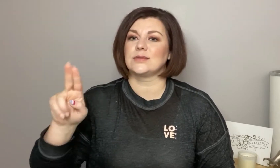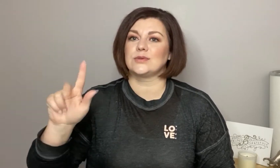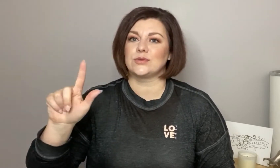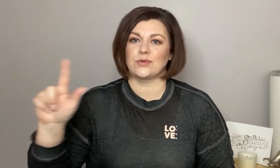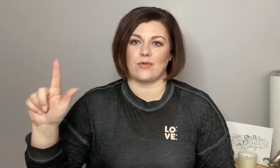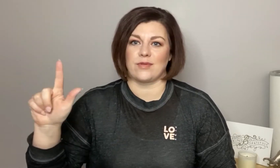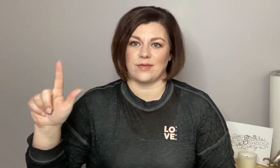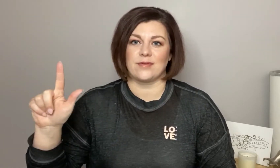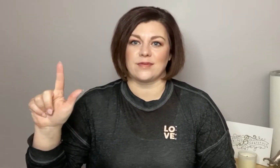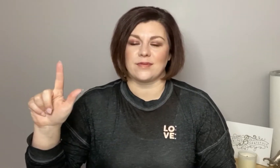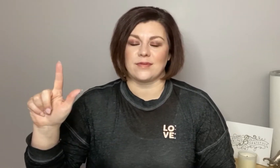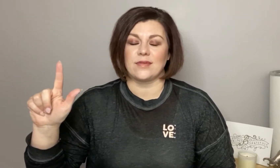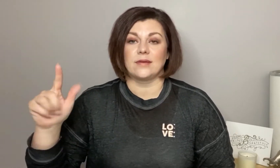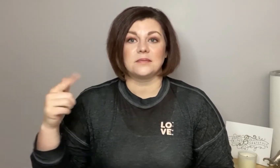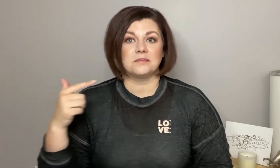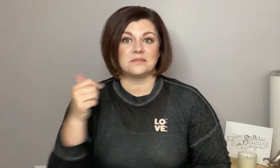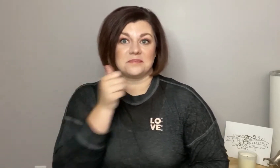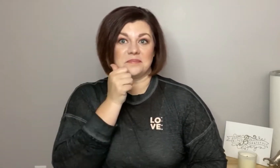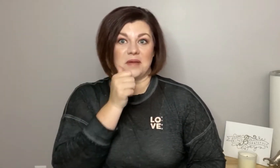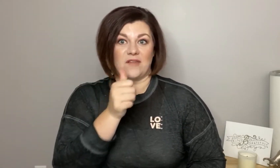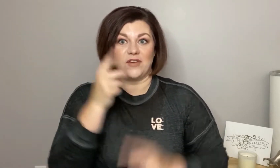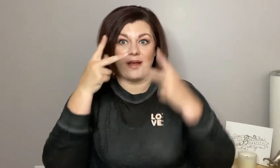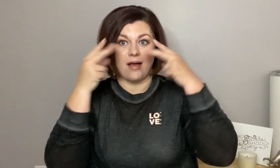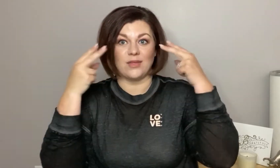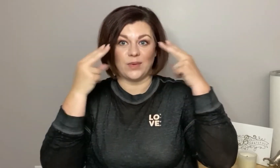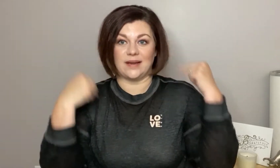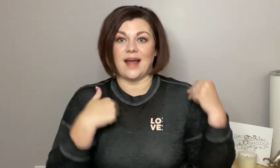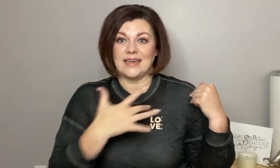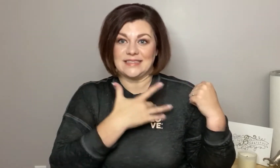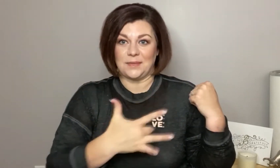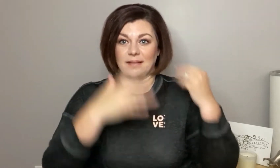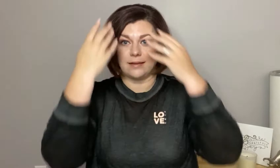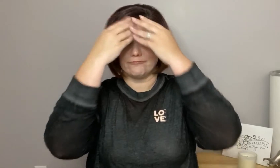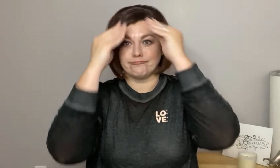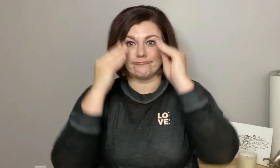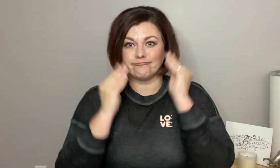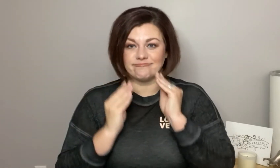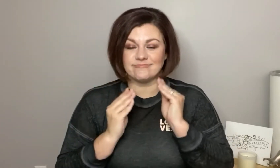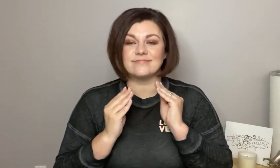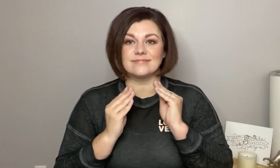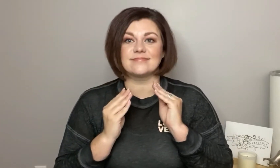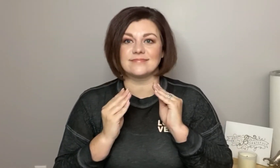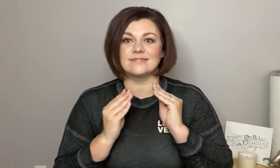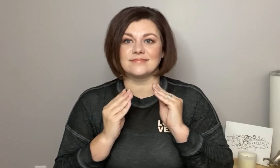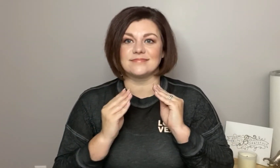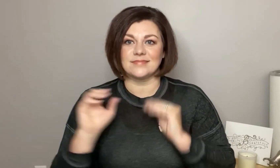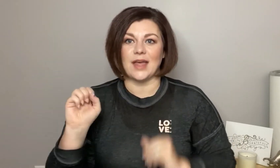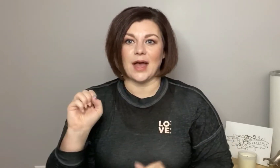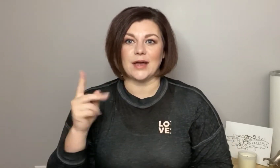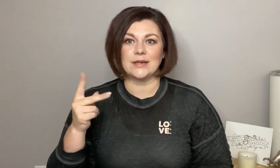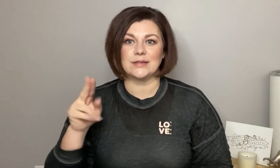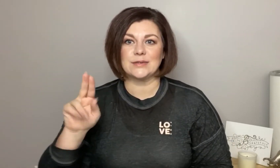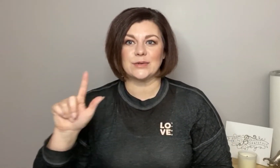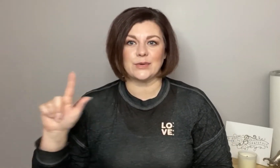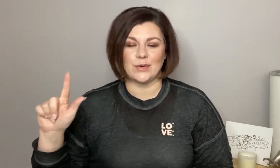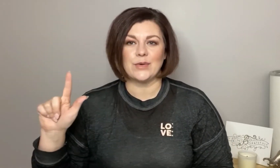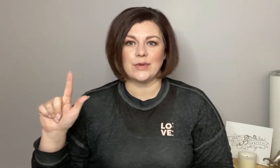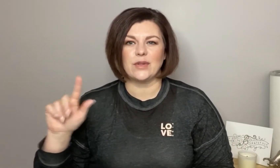the skulls. In fact, every Halloween, I typically do a sugar skull as